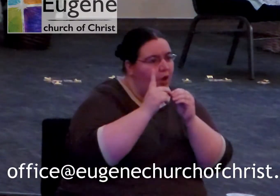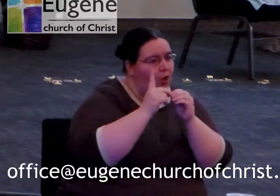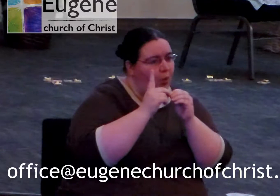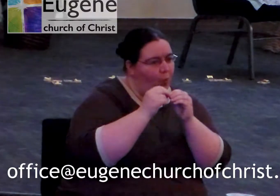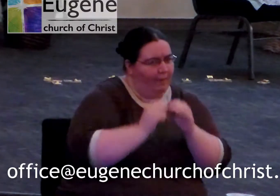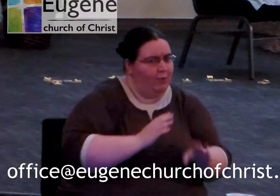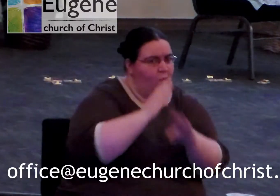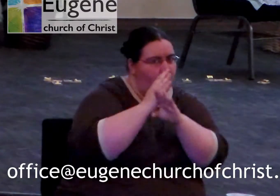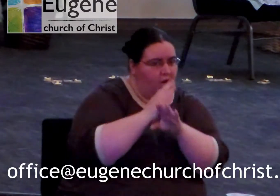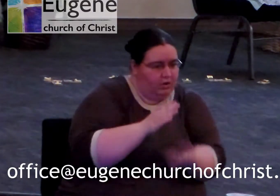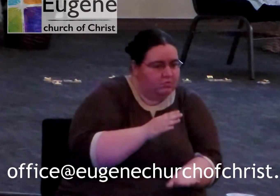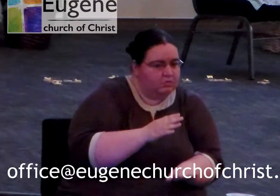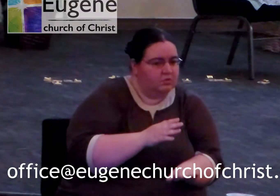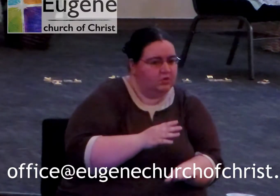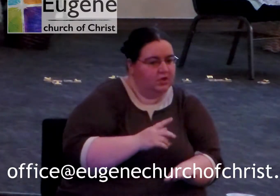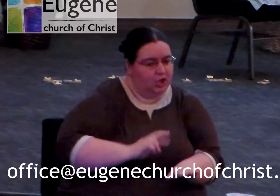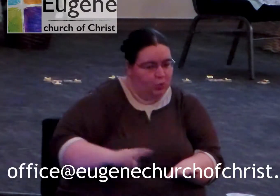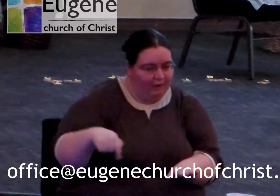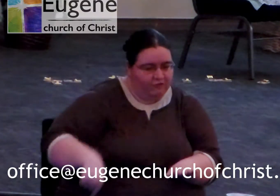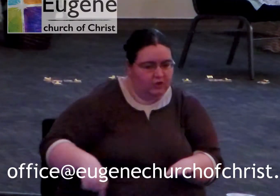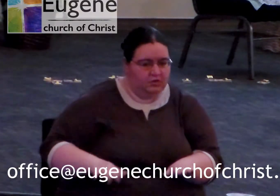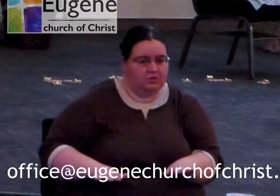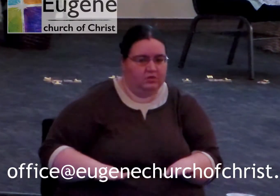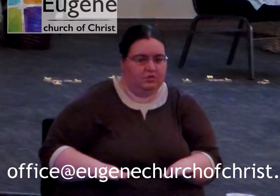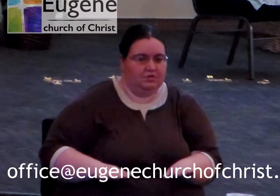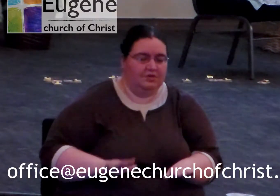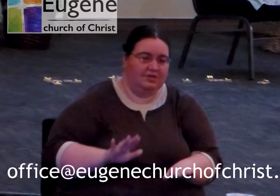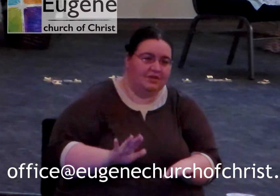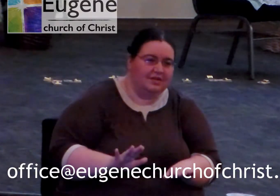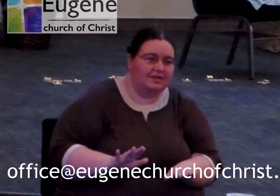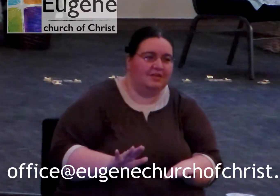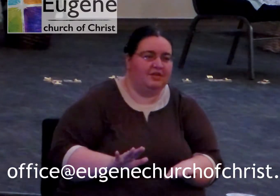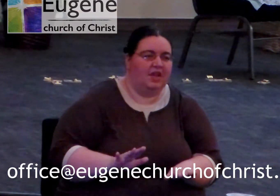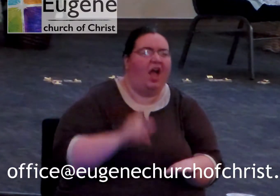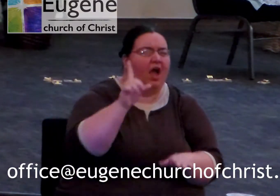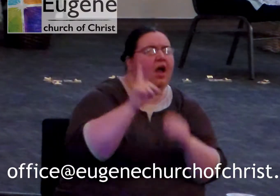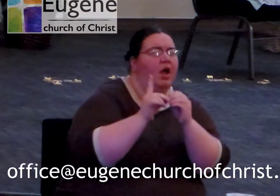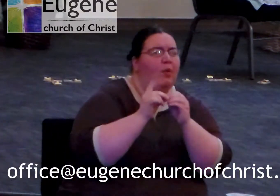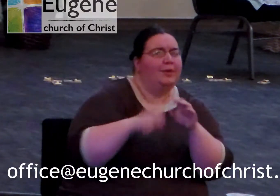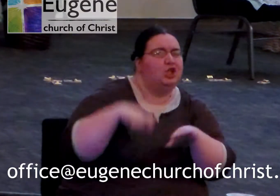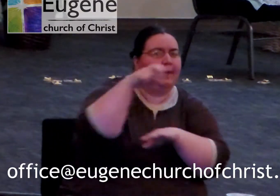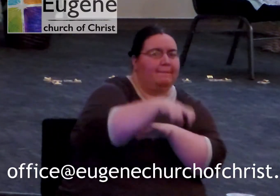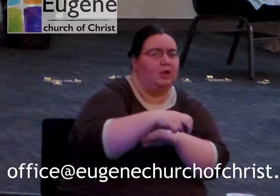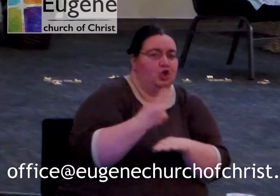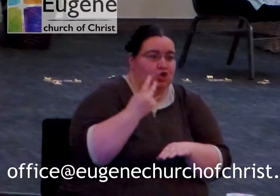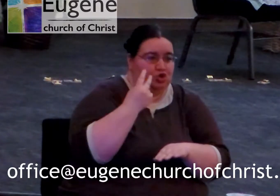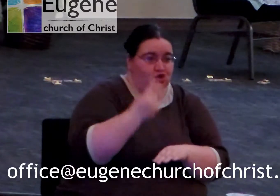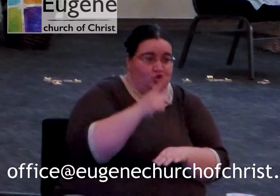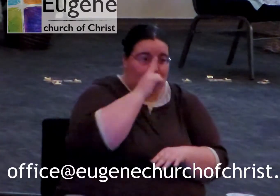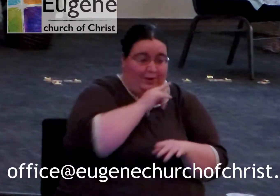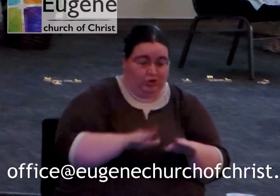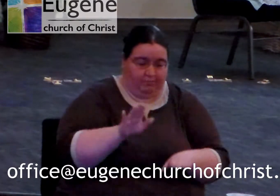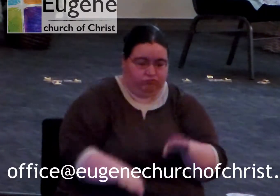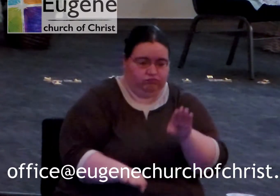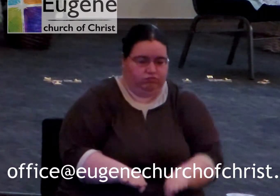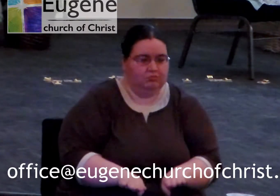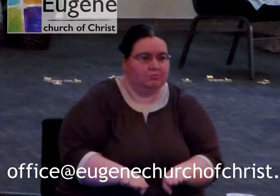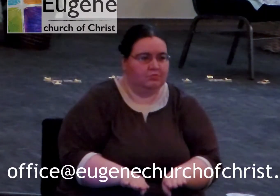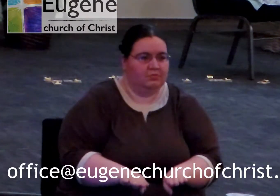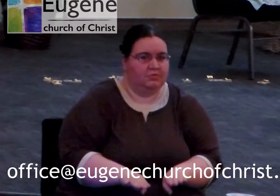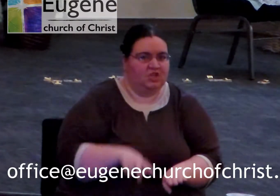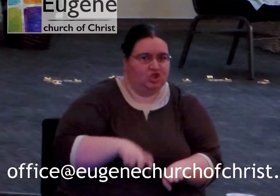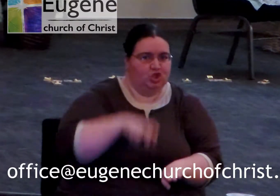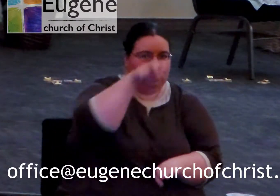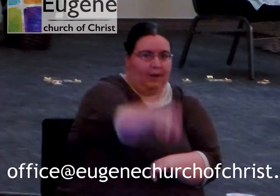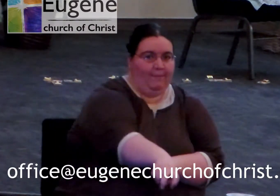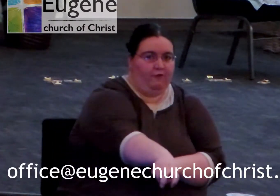take your right foot, and really this one, actually we're going to do one more jump. You're going to jump over. There's 2 mouse traps in front of you, and so we're just going to jump over the last 2 to get out. The